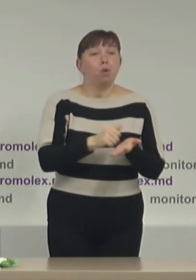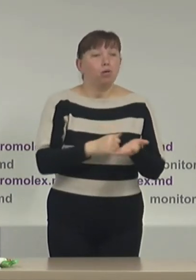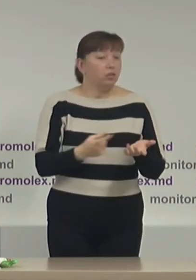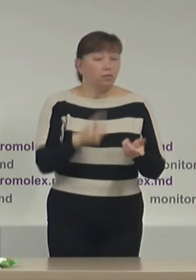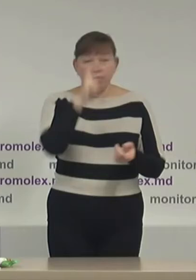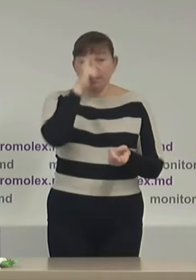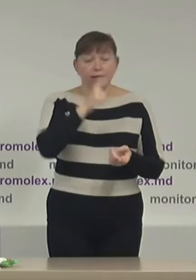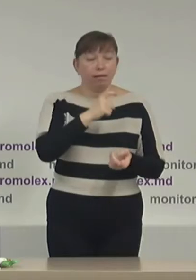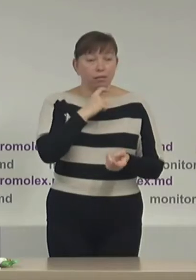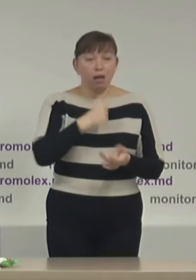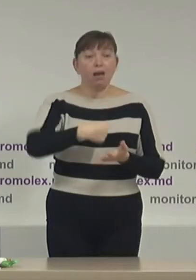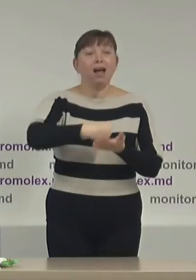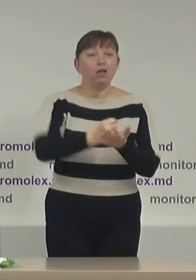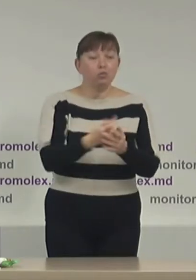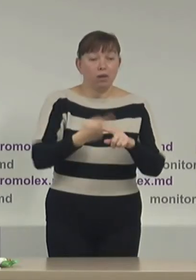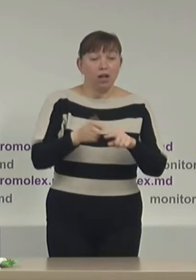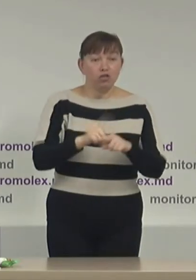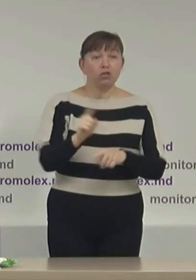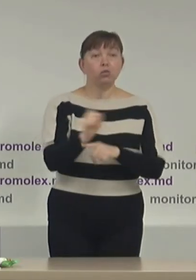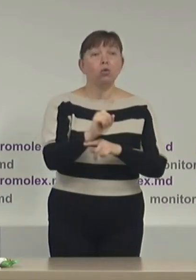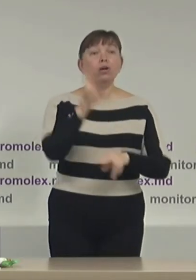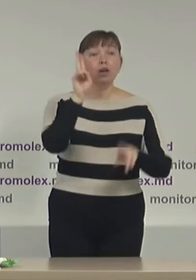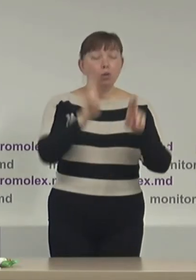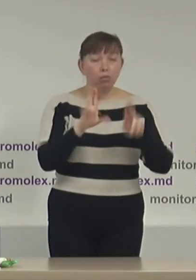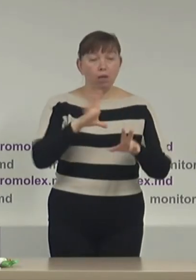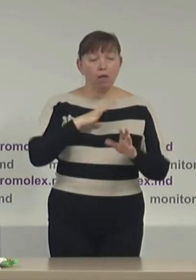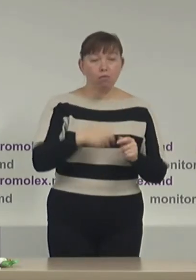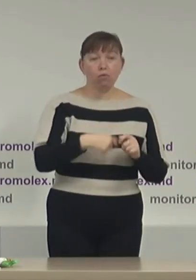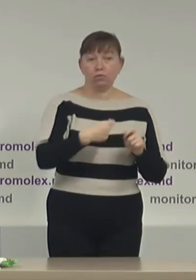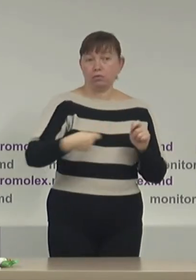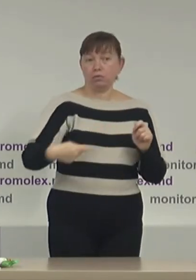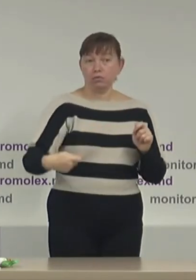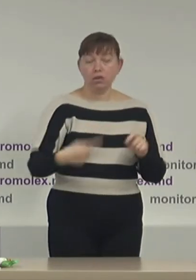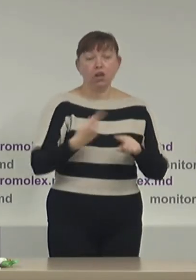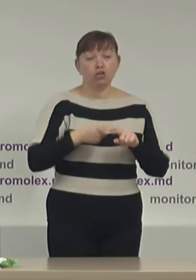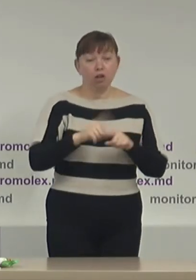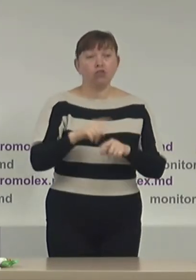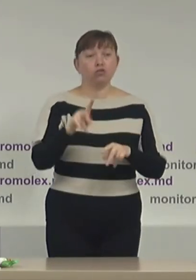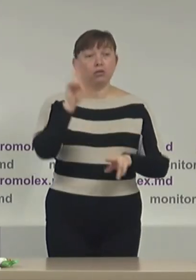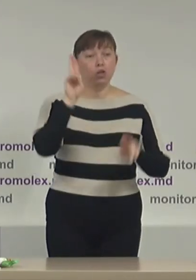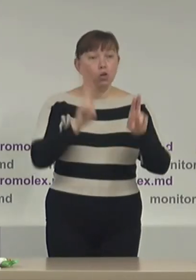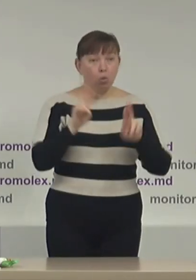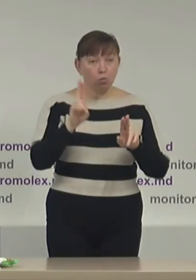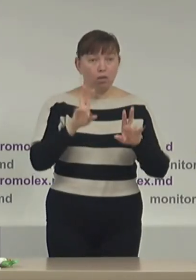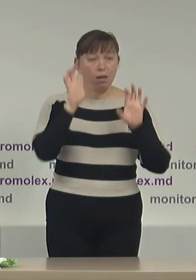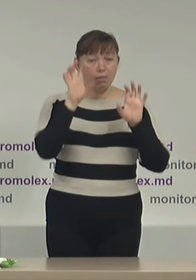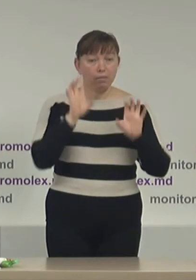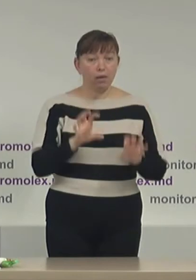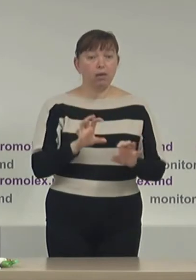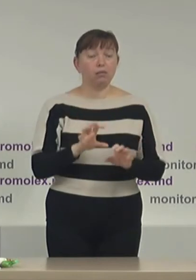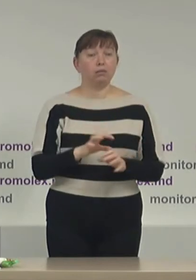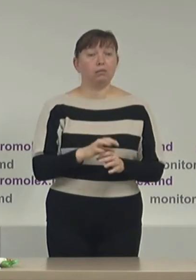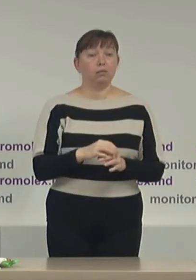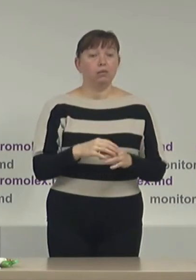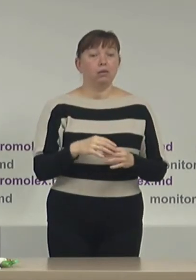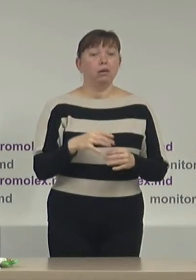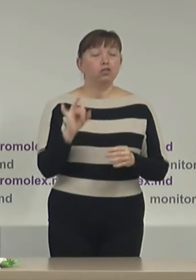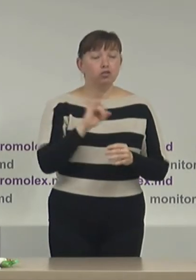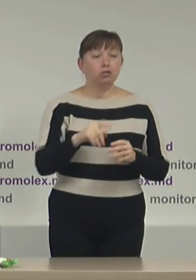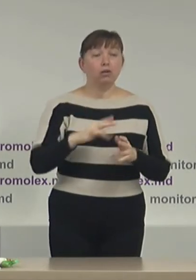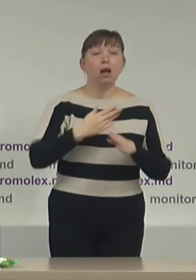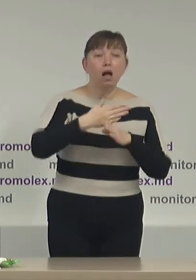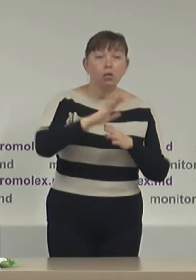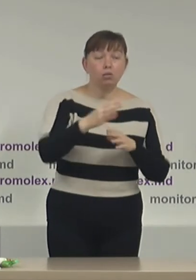but because of some unclear reasons, the adoption of this regulation was delayed, and